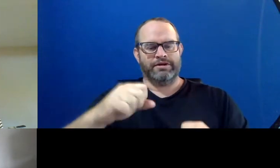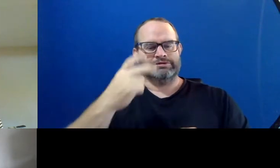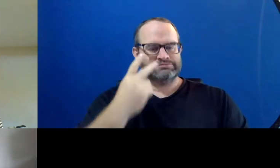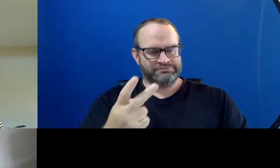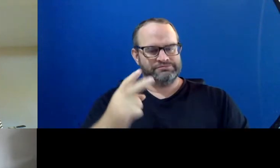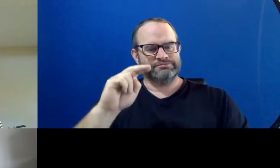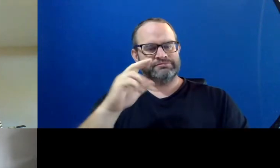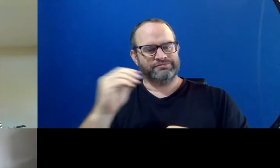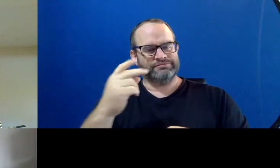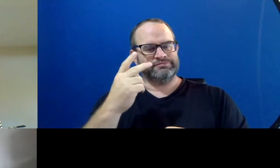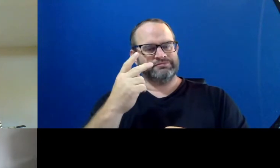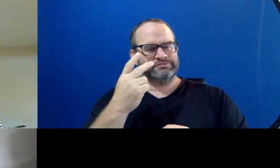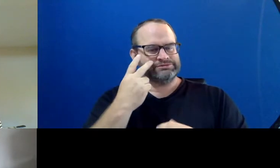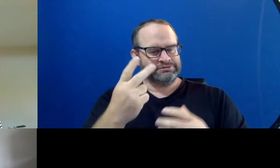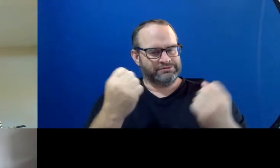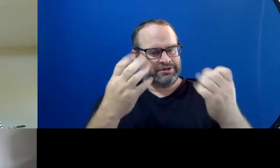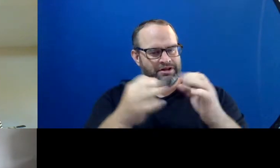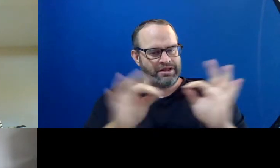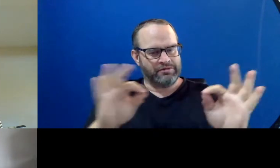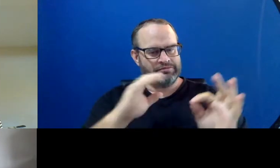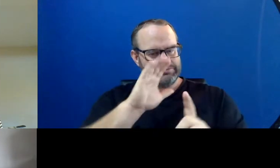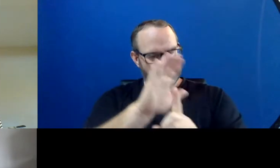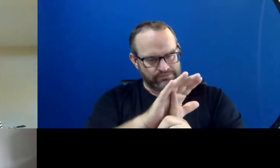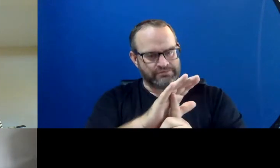topics in different places all over the world.